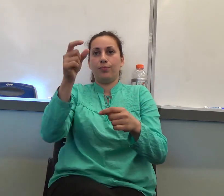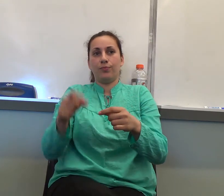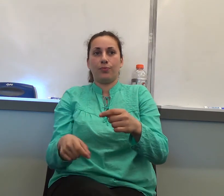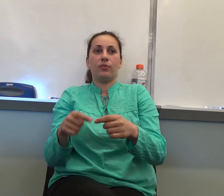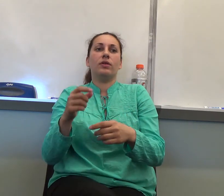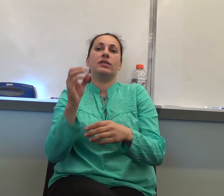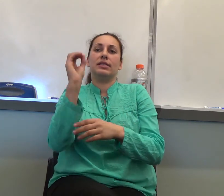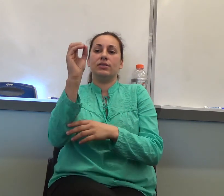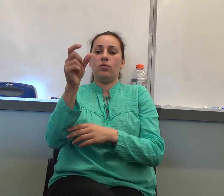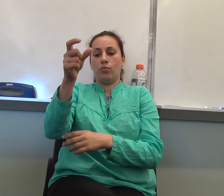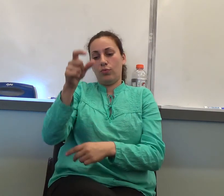into 30.